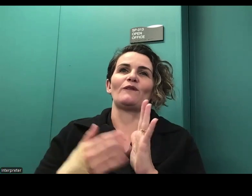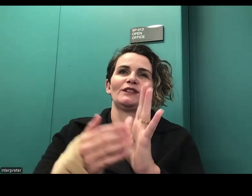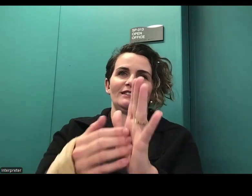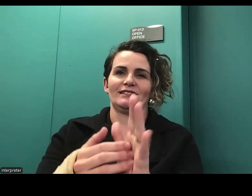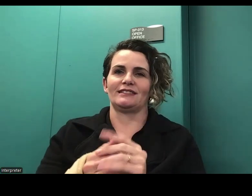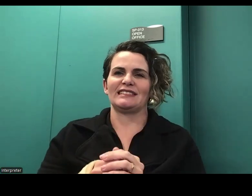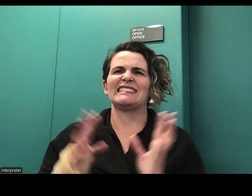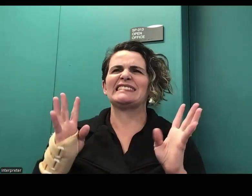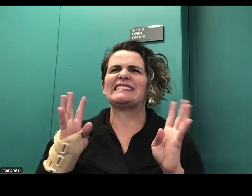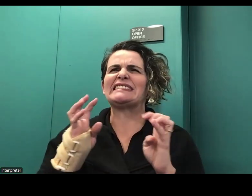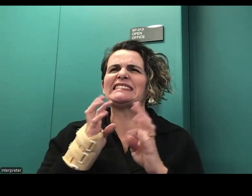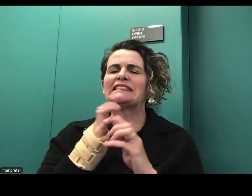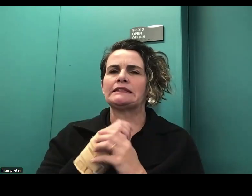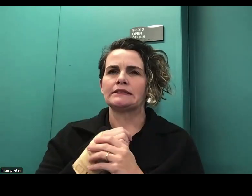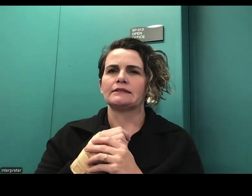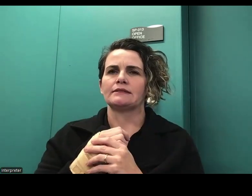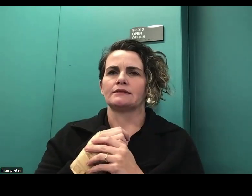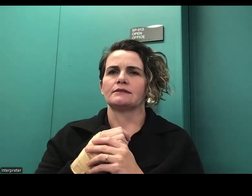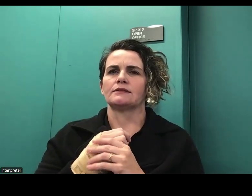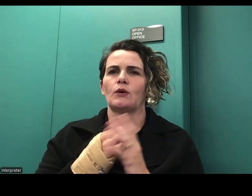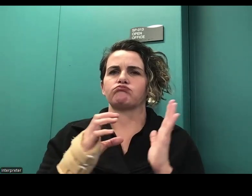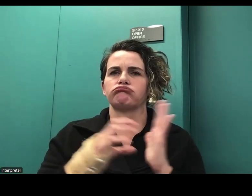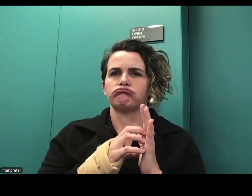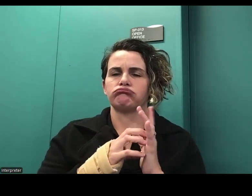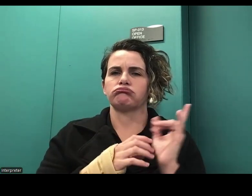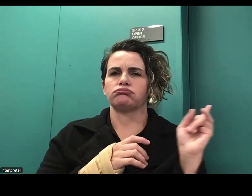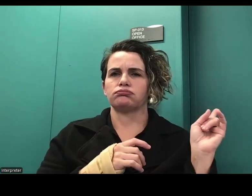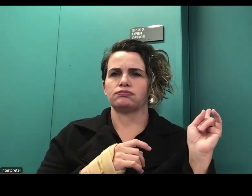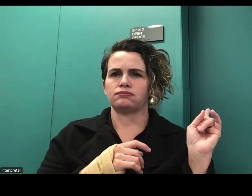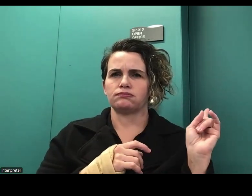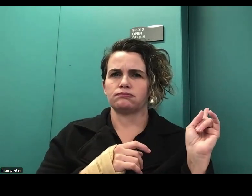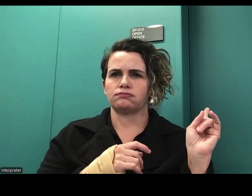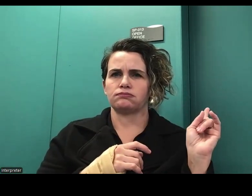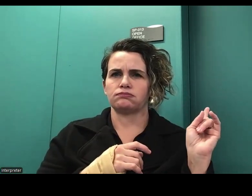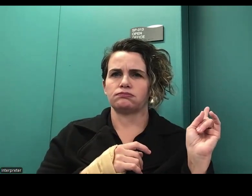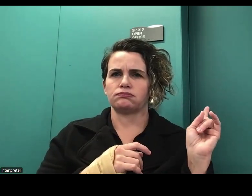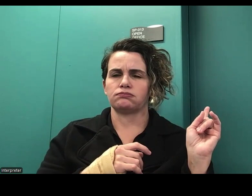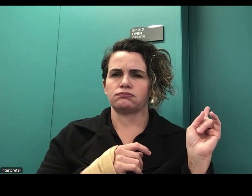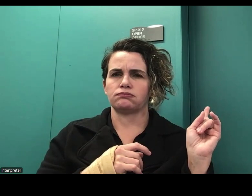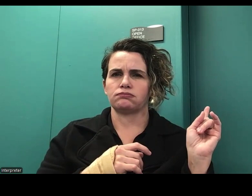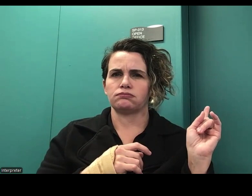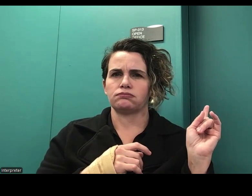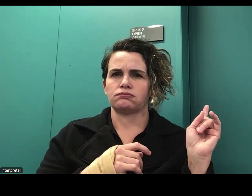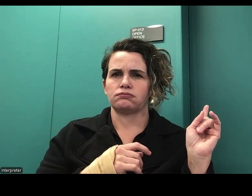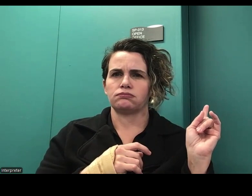It's complicated. Professional learning, training, instructional programs, and related materials may not prohibit,